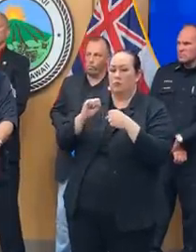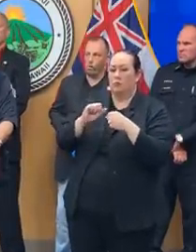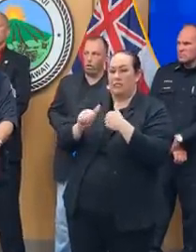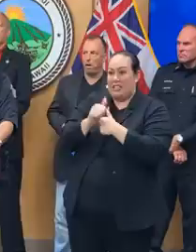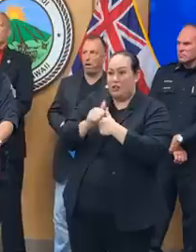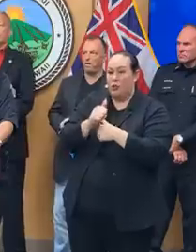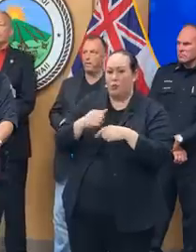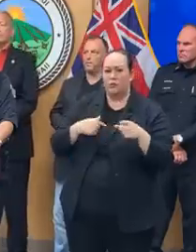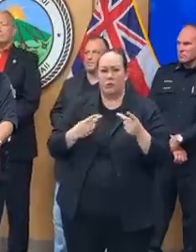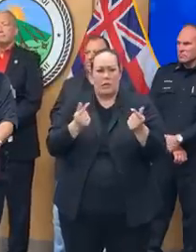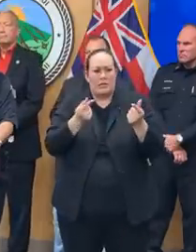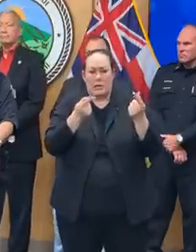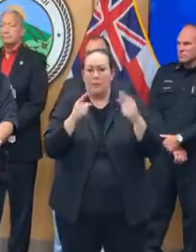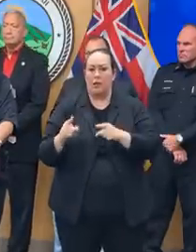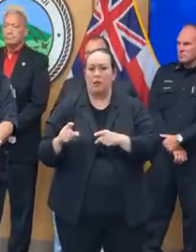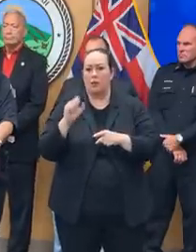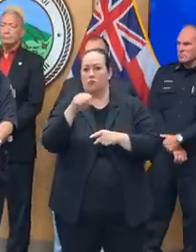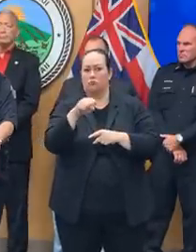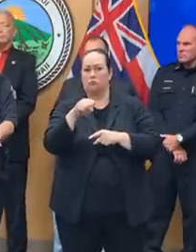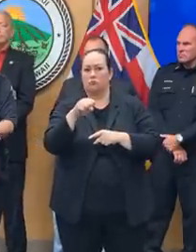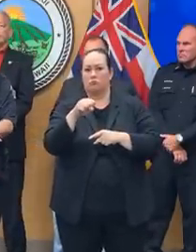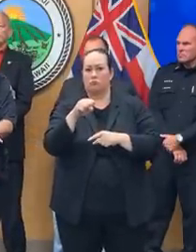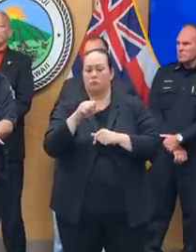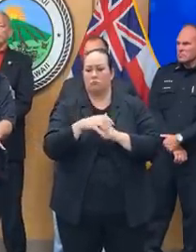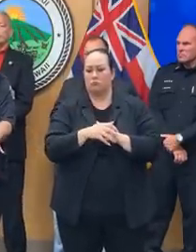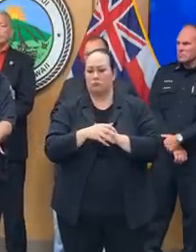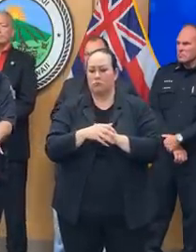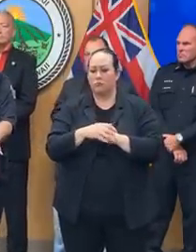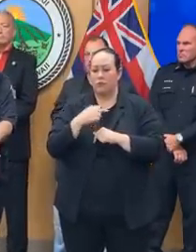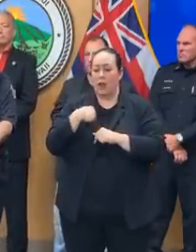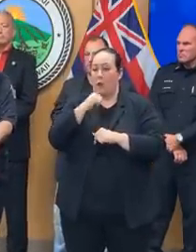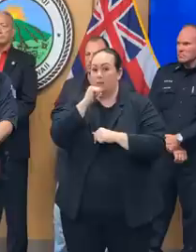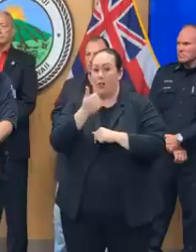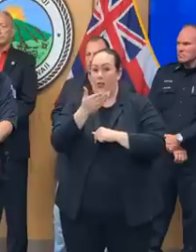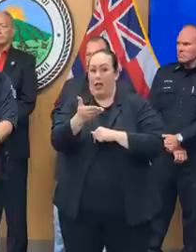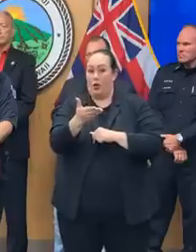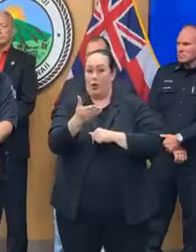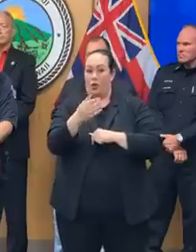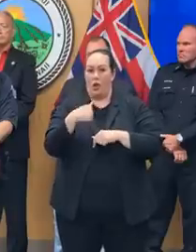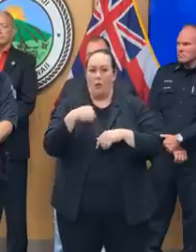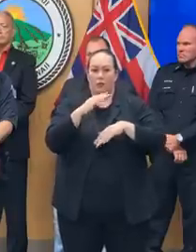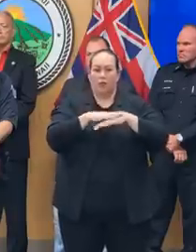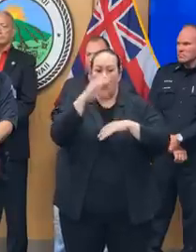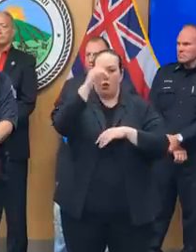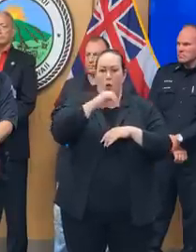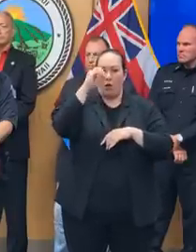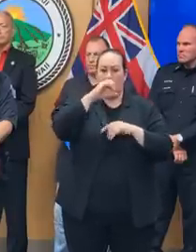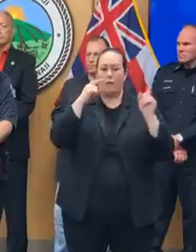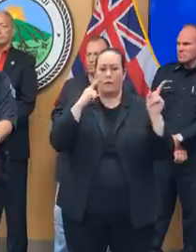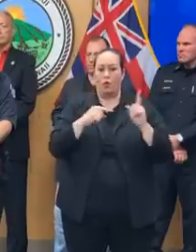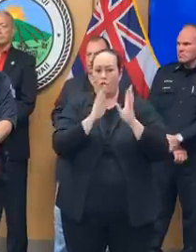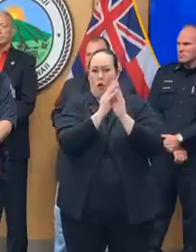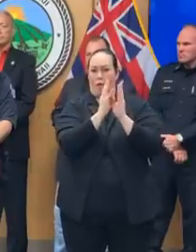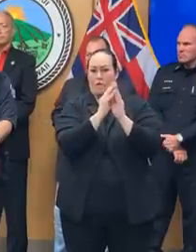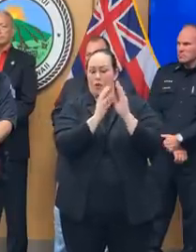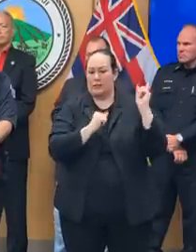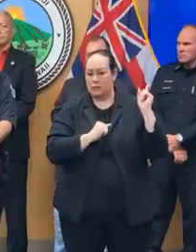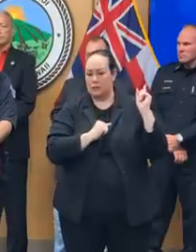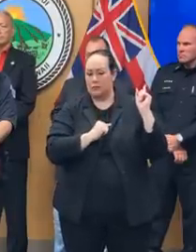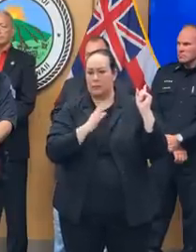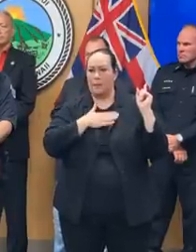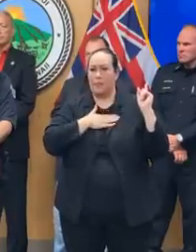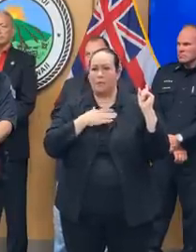It was immediately. It was so I was not there that night. I was in Oahu attending a conference. But what I was told by